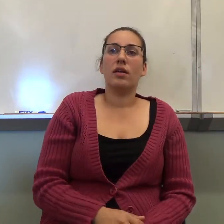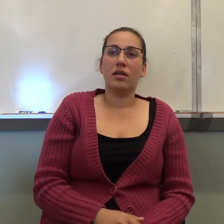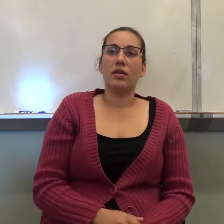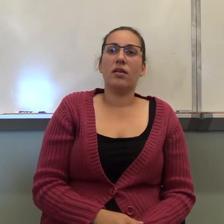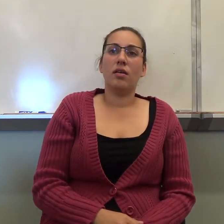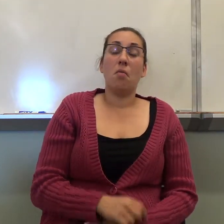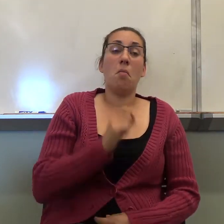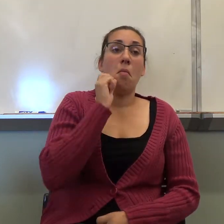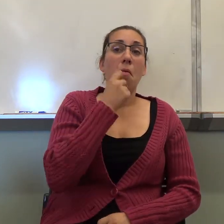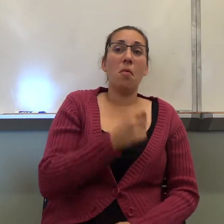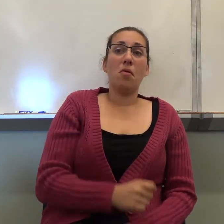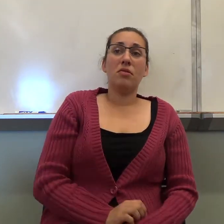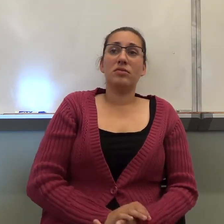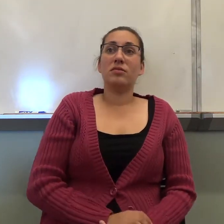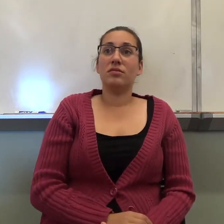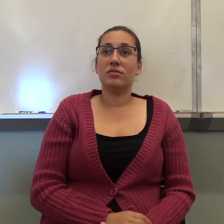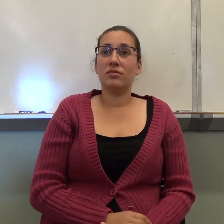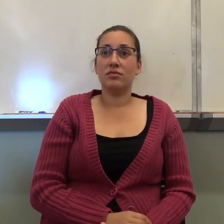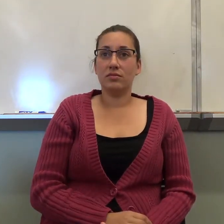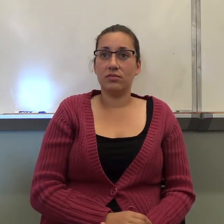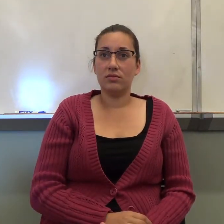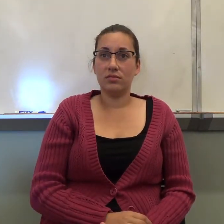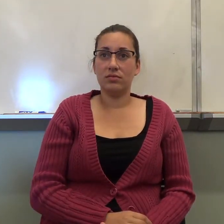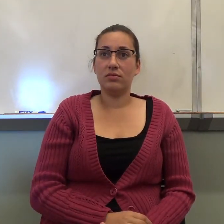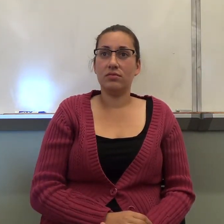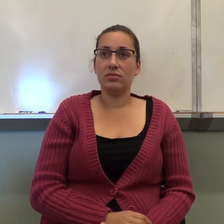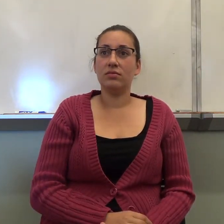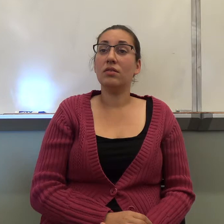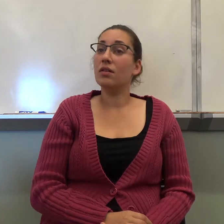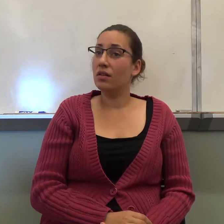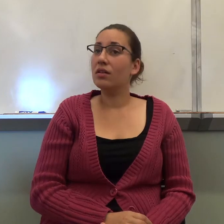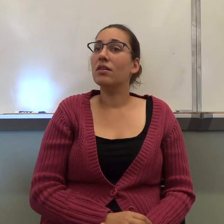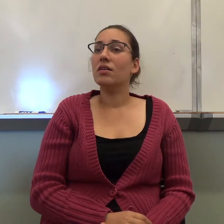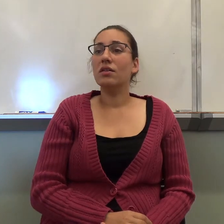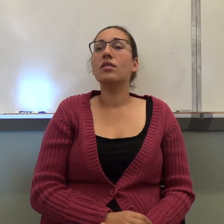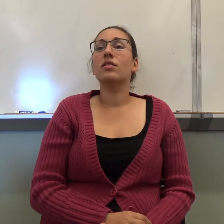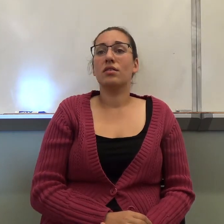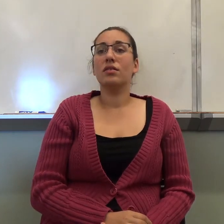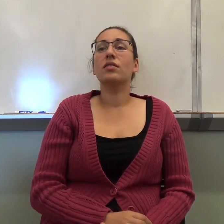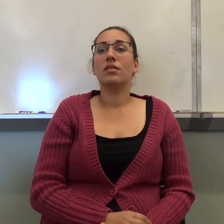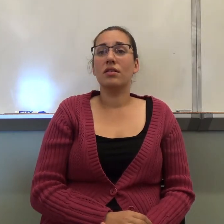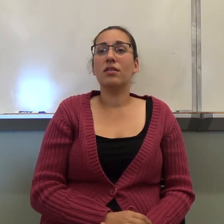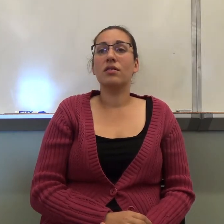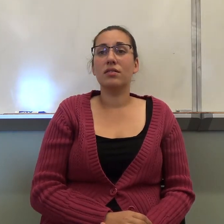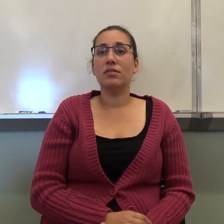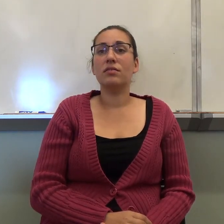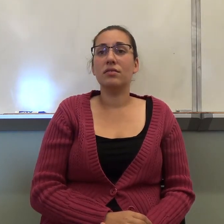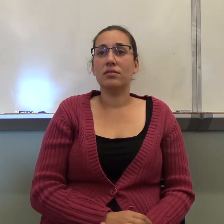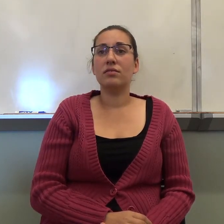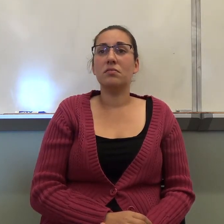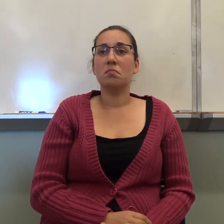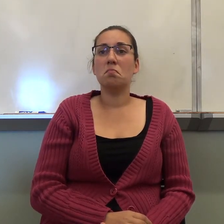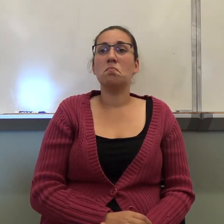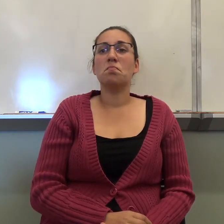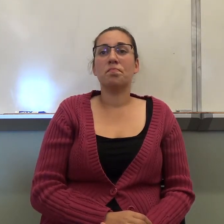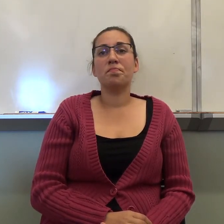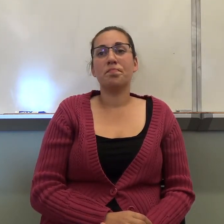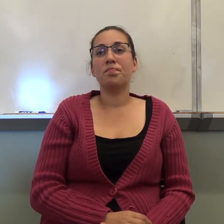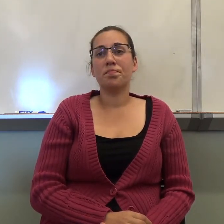and says, sorry, there's more. Drops off 5 boxes of widgets again. We still don't know what a widget is, but now we know we have